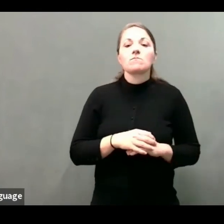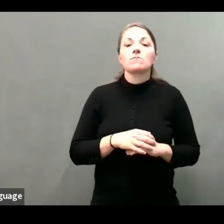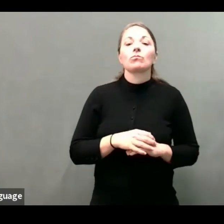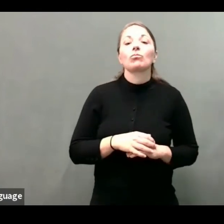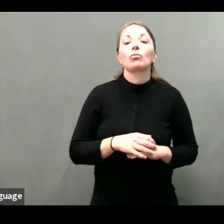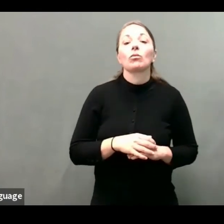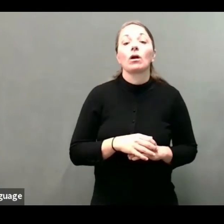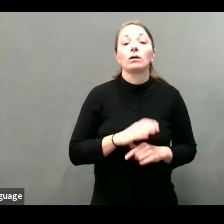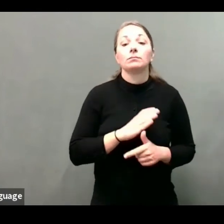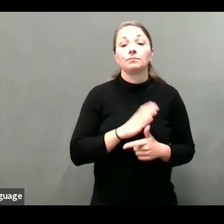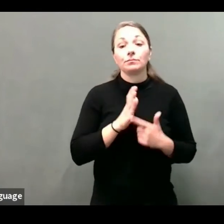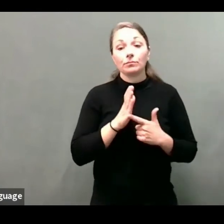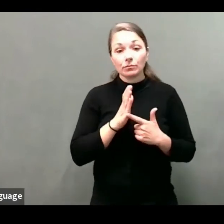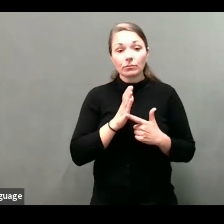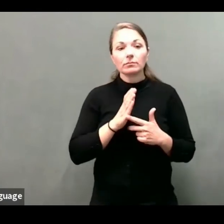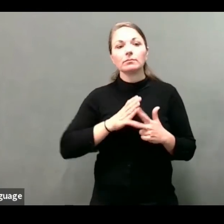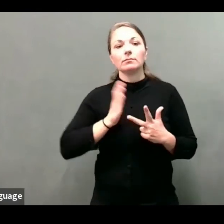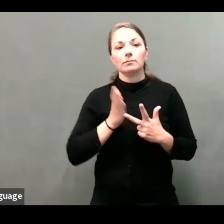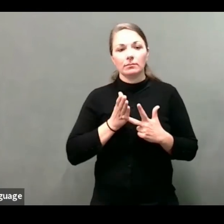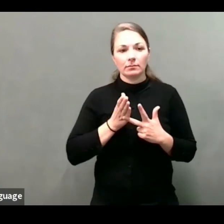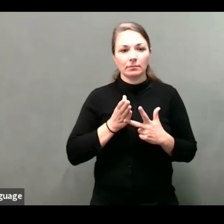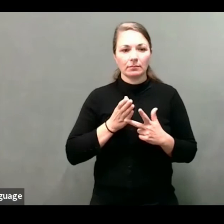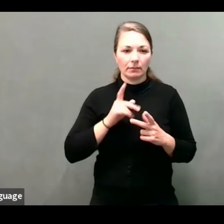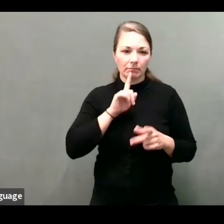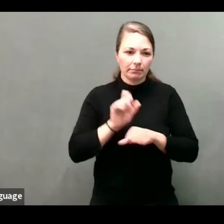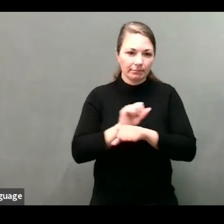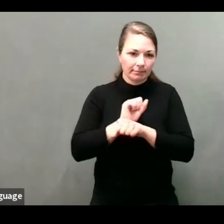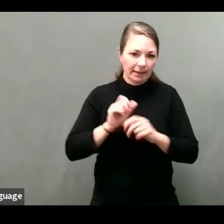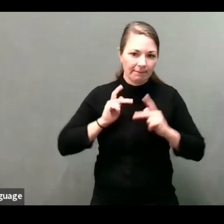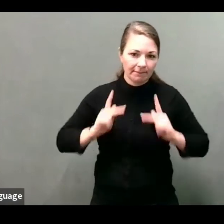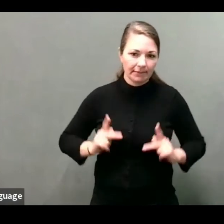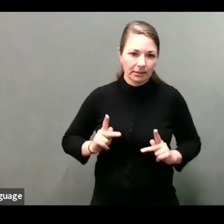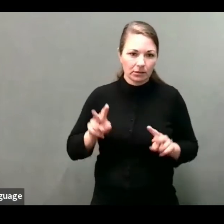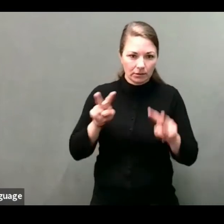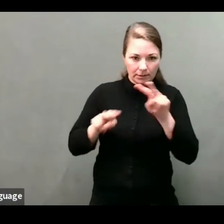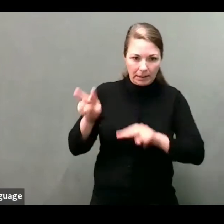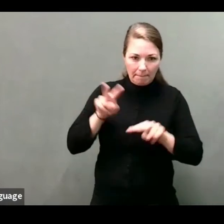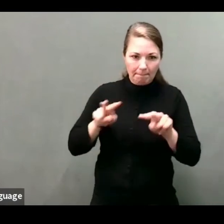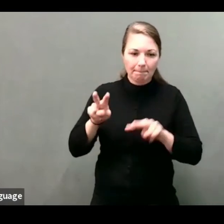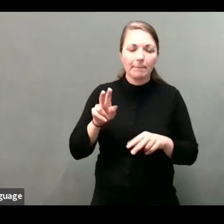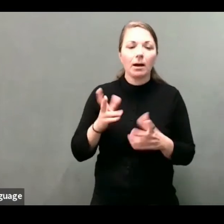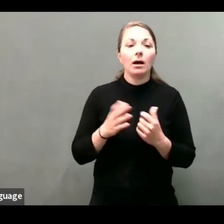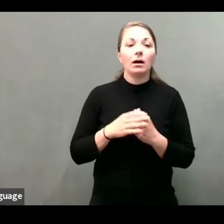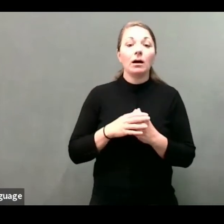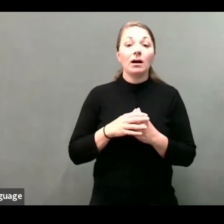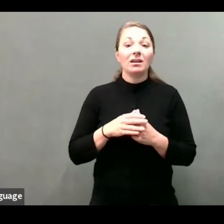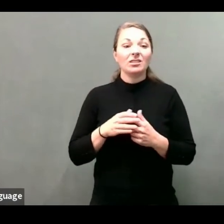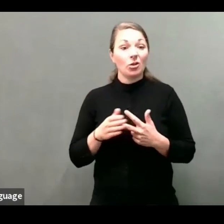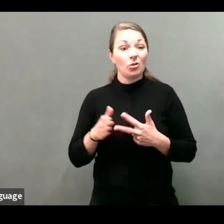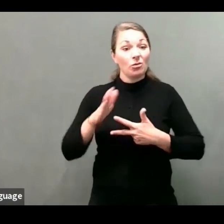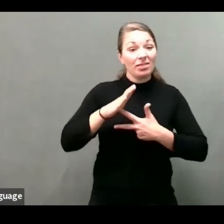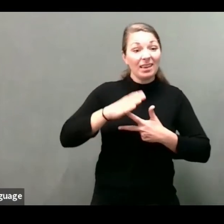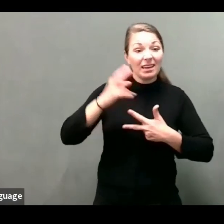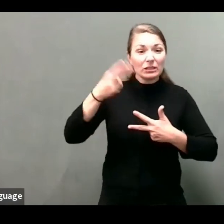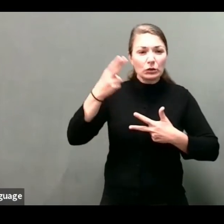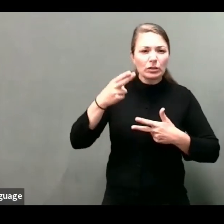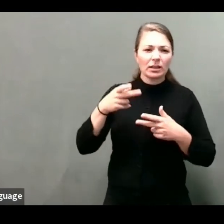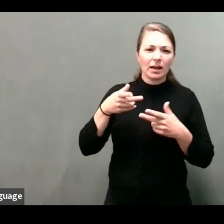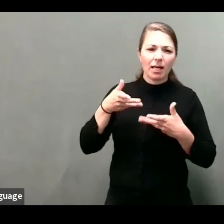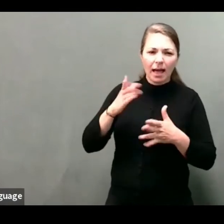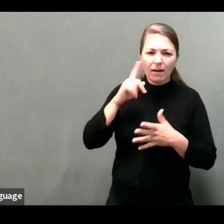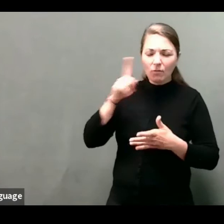physical exam if the patient wants. And that allows them to kind of build up rapport. But like I said, also,